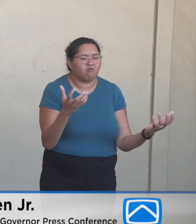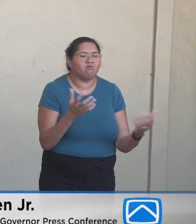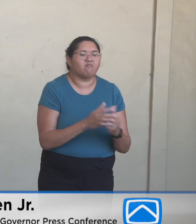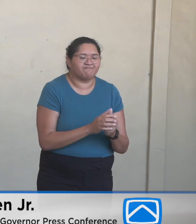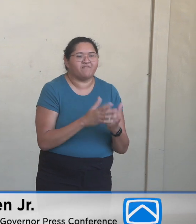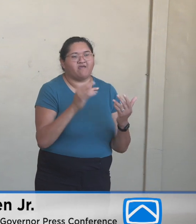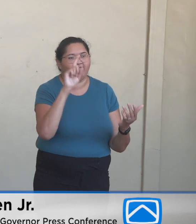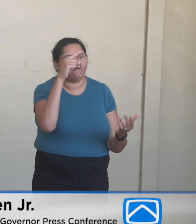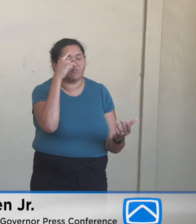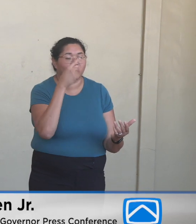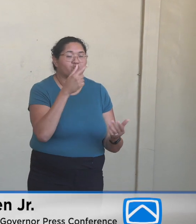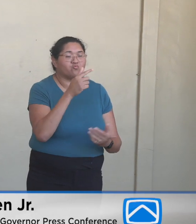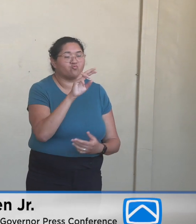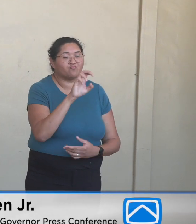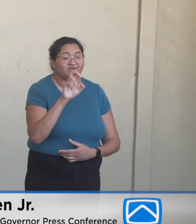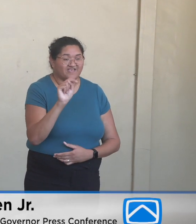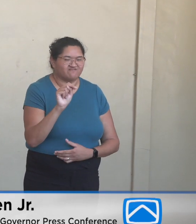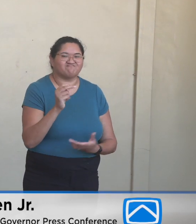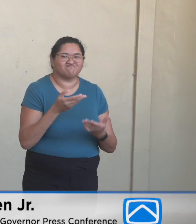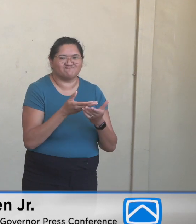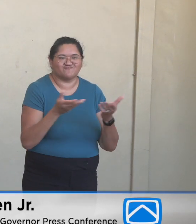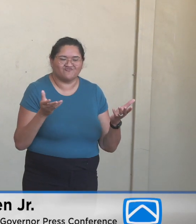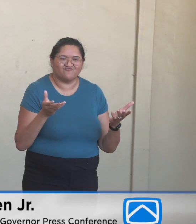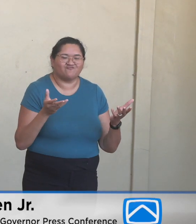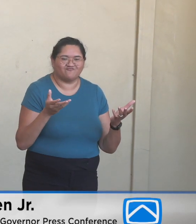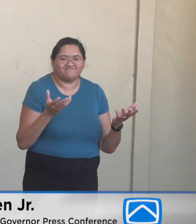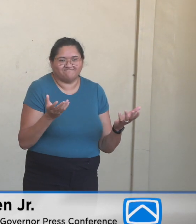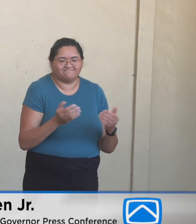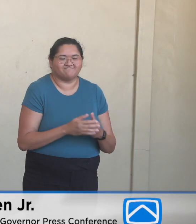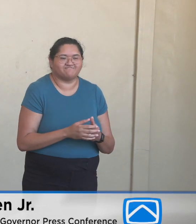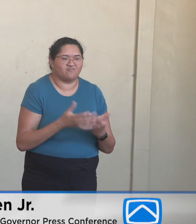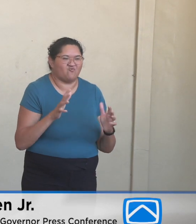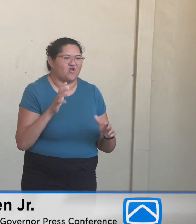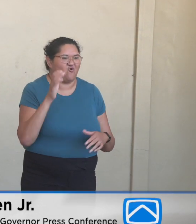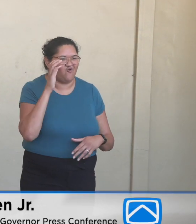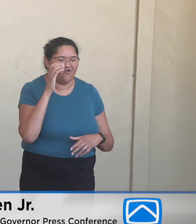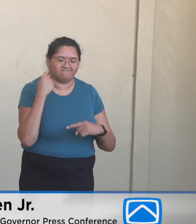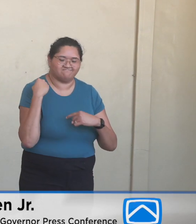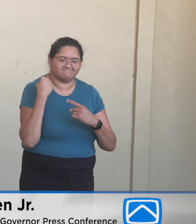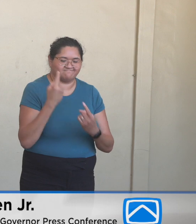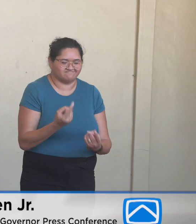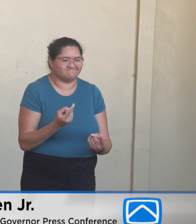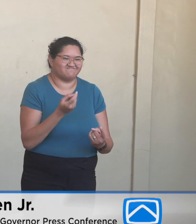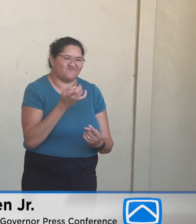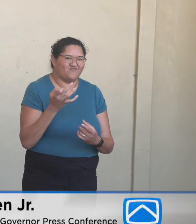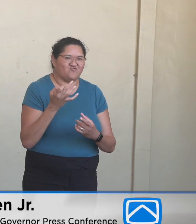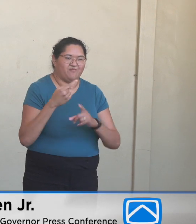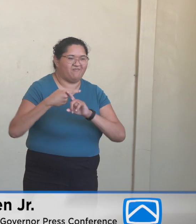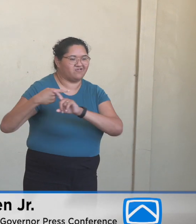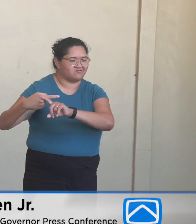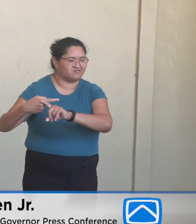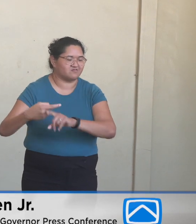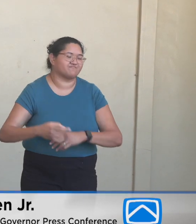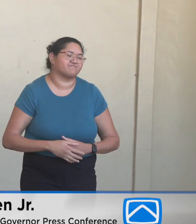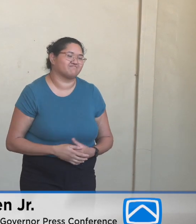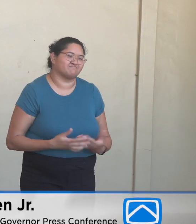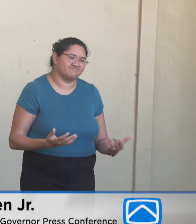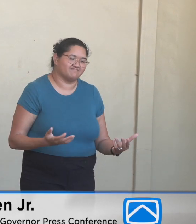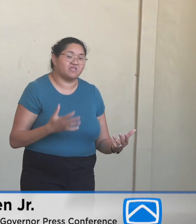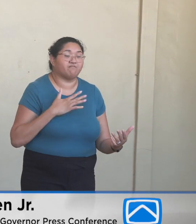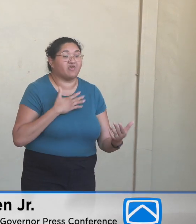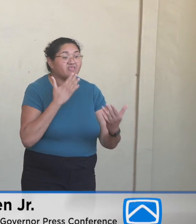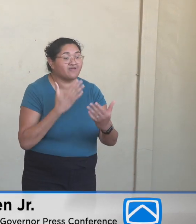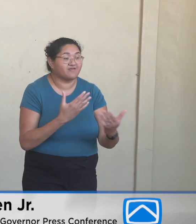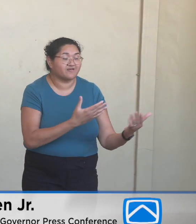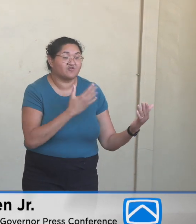obviously Governor Green, who you folks have all heard from throughout these last couple of months. So again, my